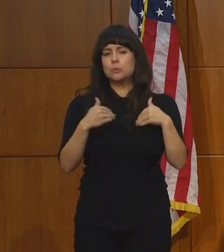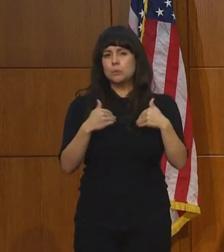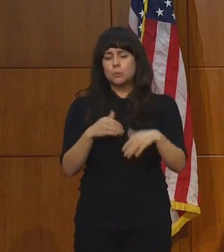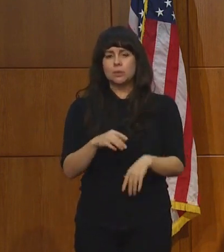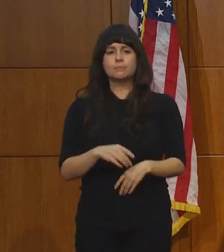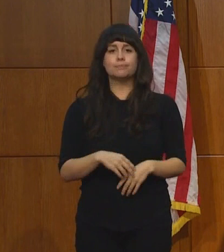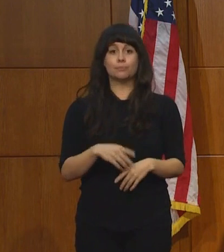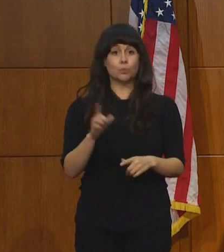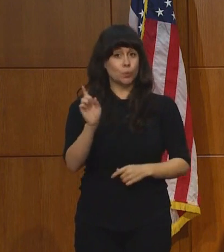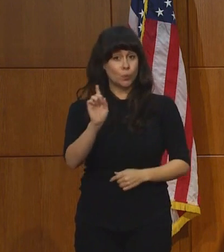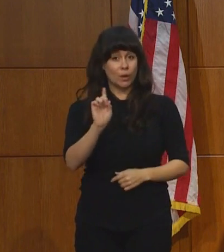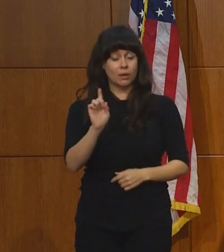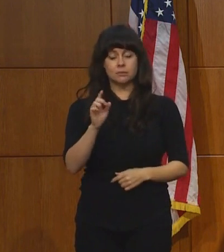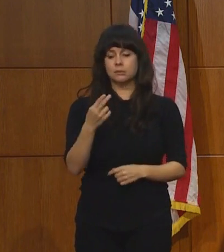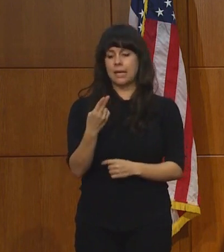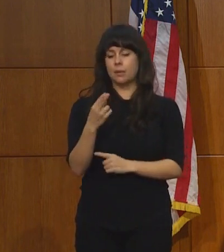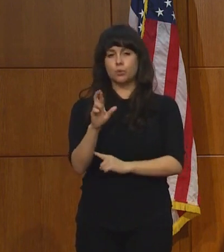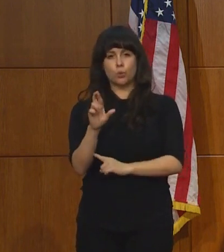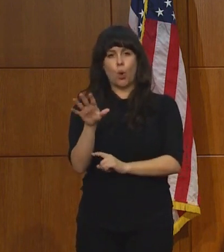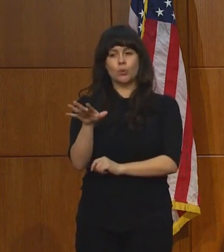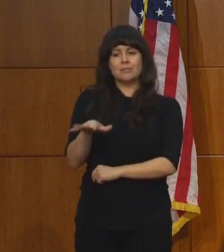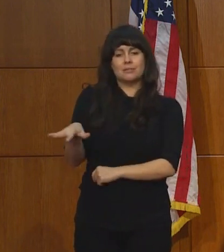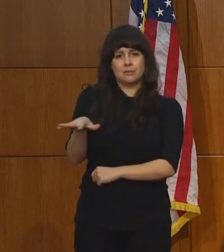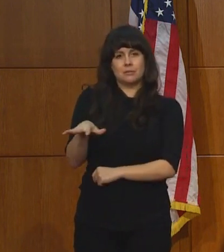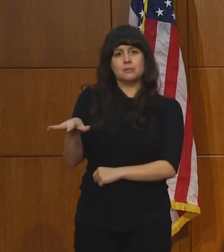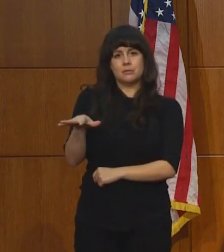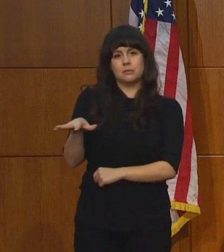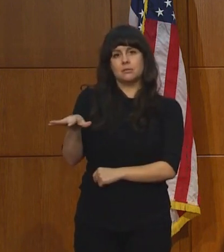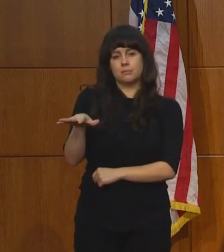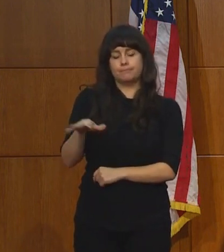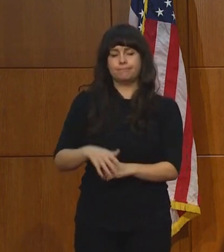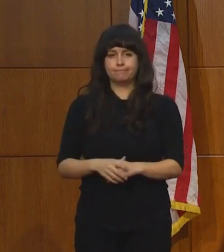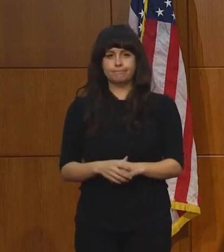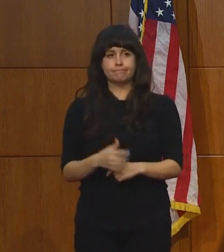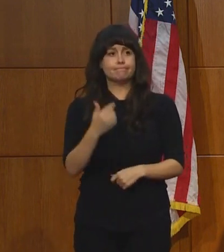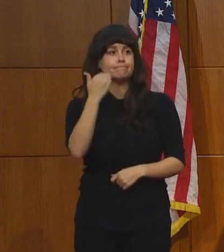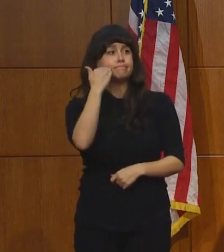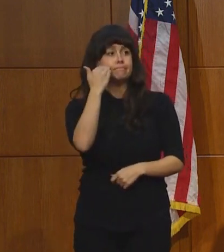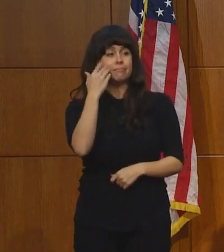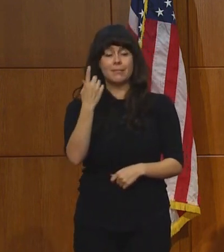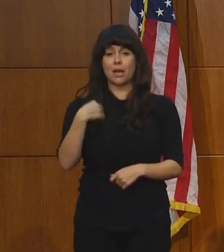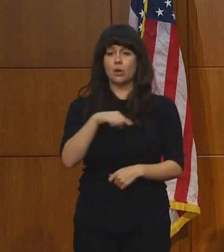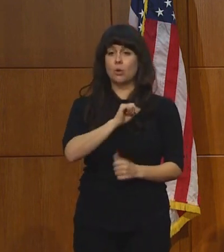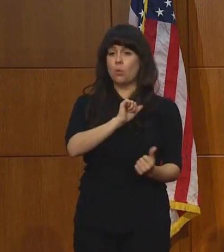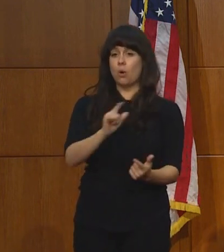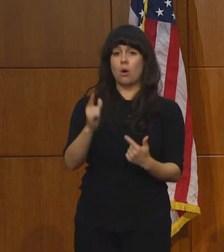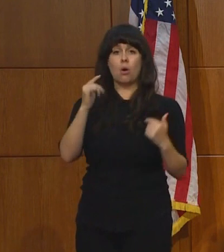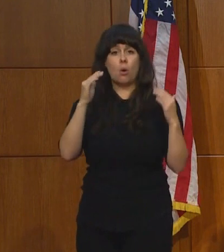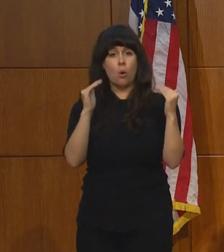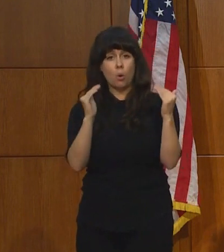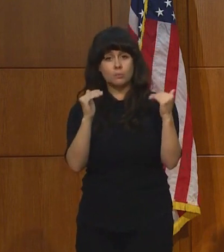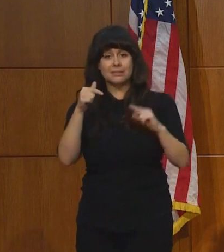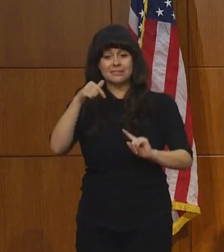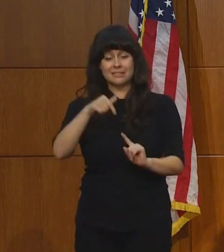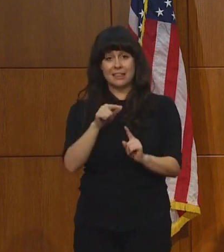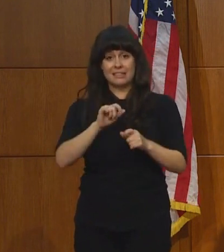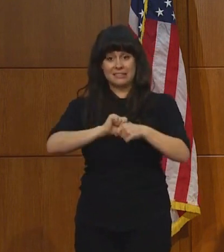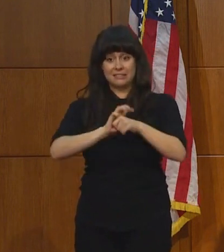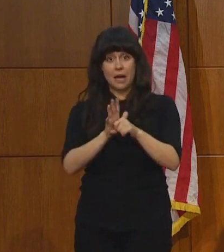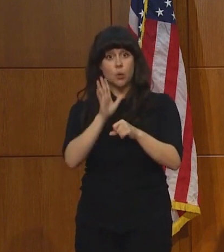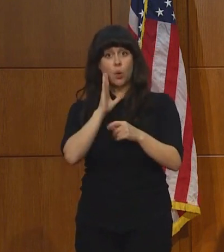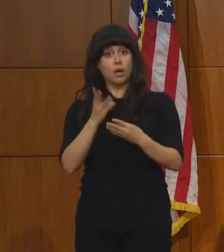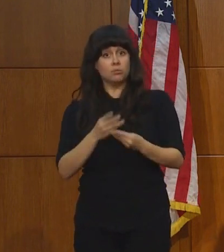largely out of the Hampton Roads area. I know we all hoped that this virus would go